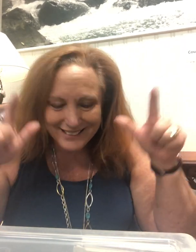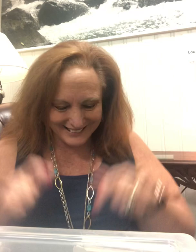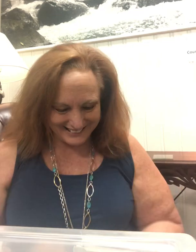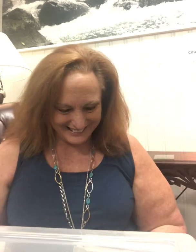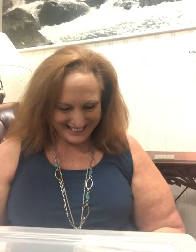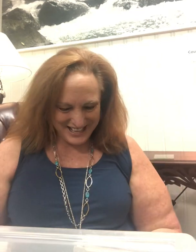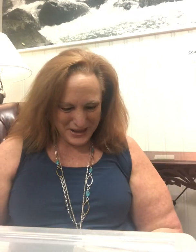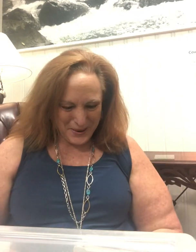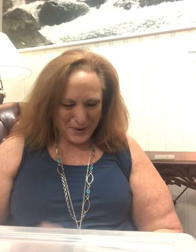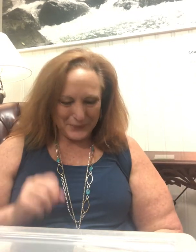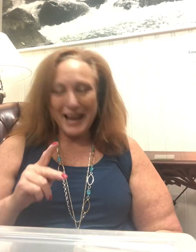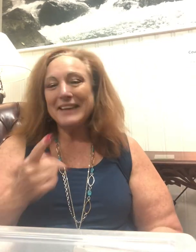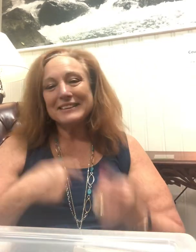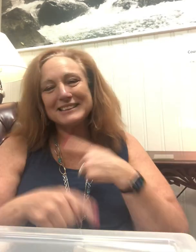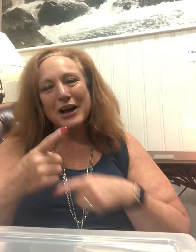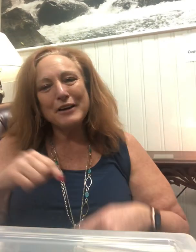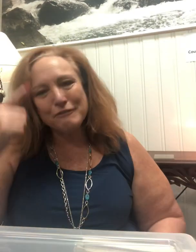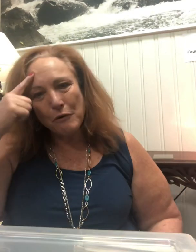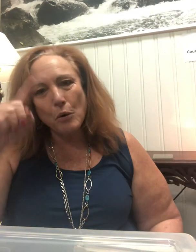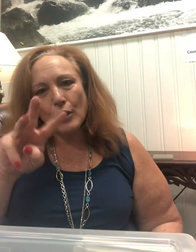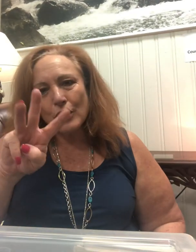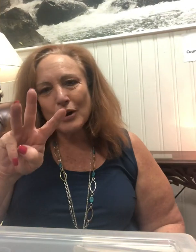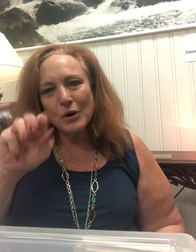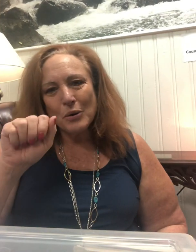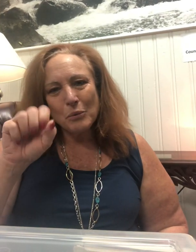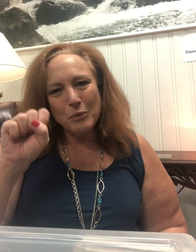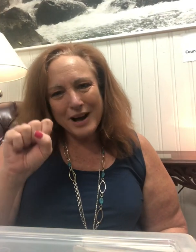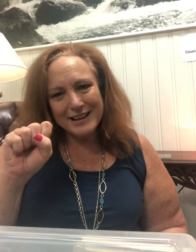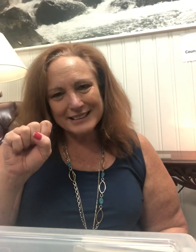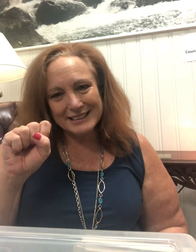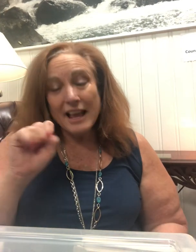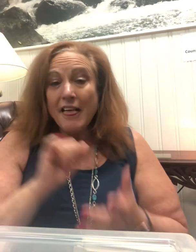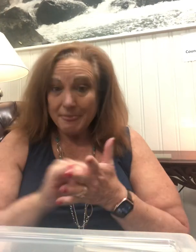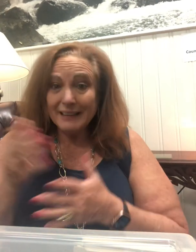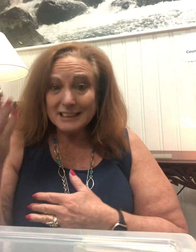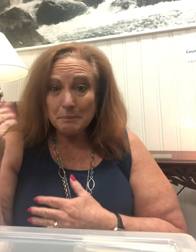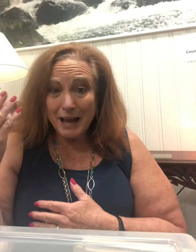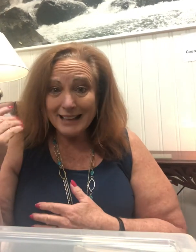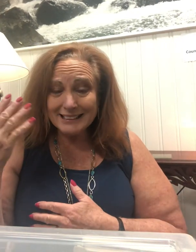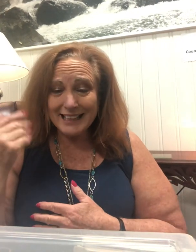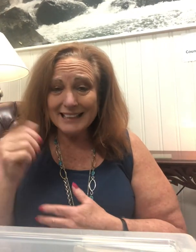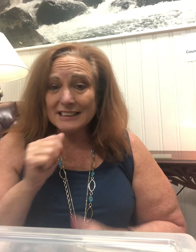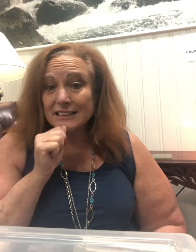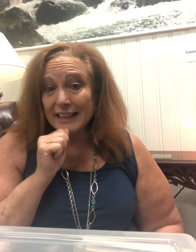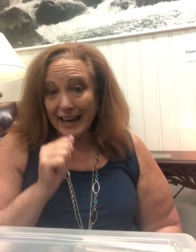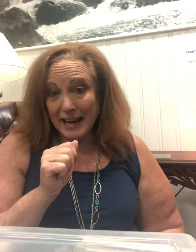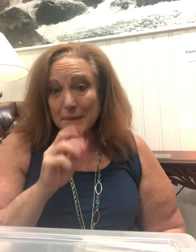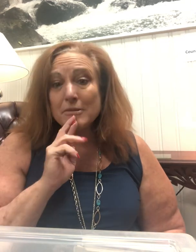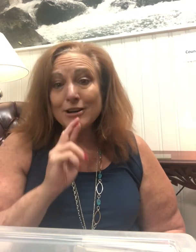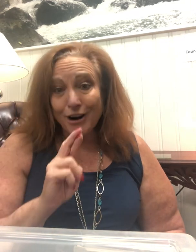Surprise. Okay, the sign for was. That's the past tense. Am,